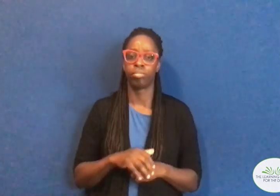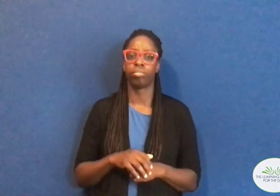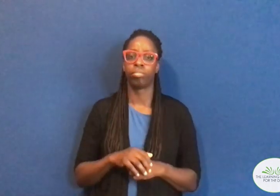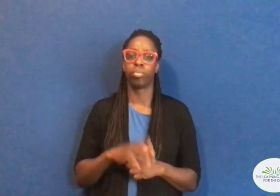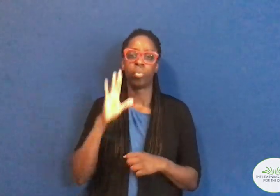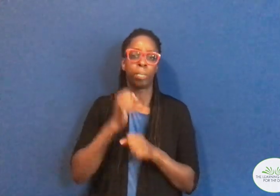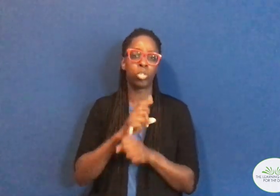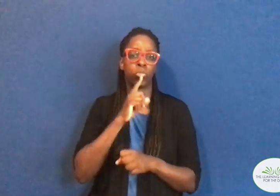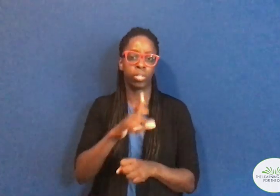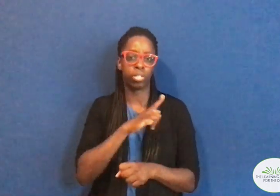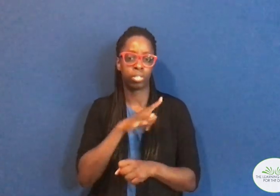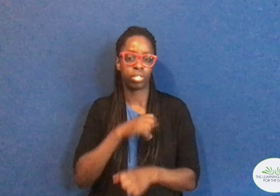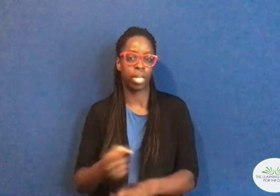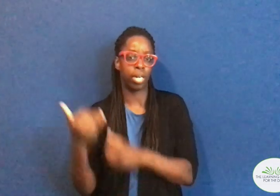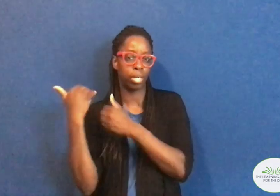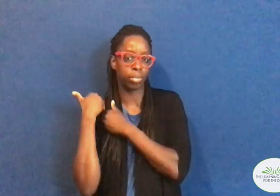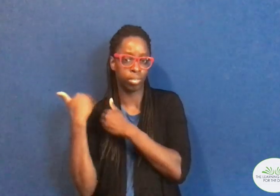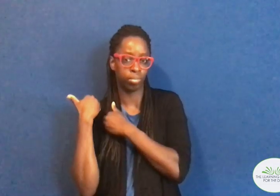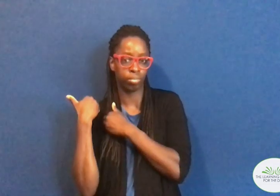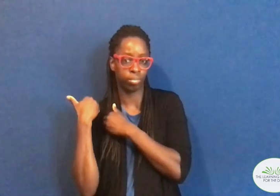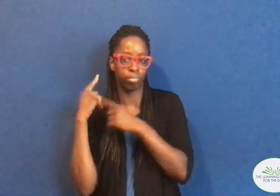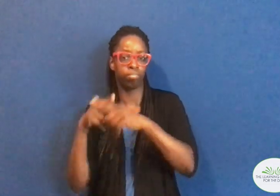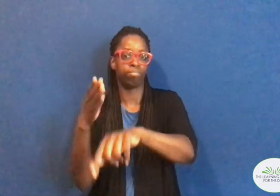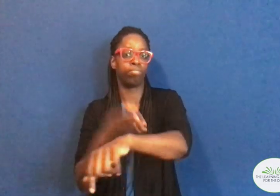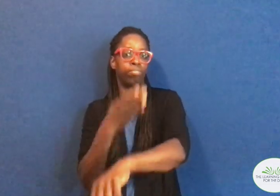gaps in racial equity across the organization.